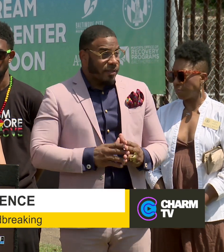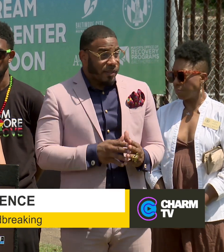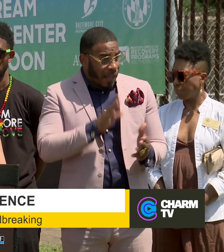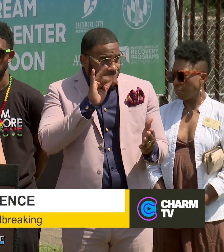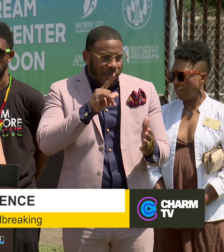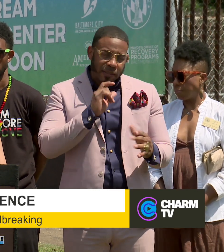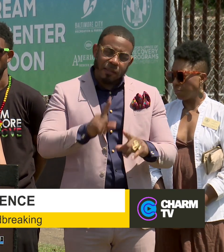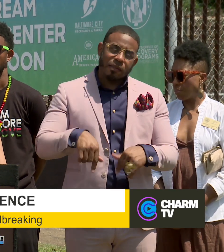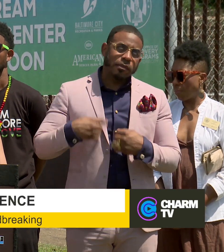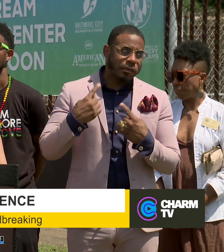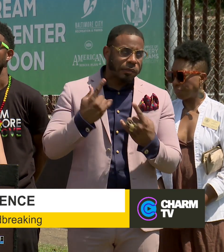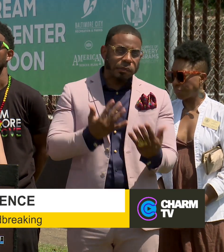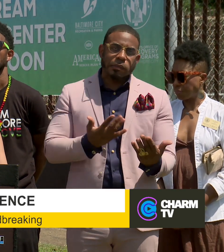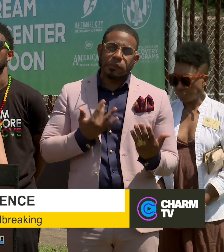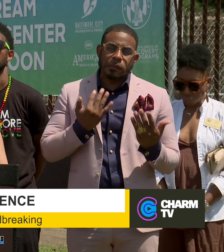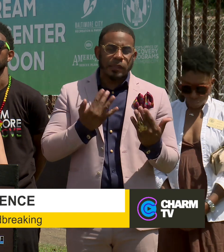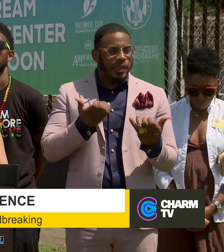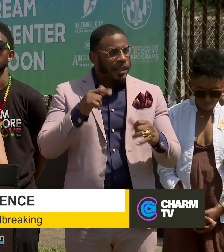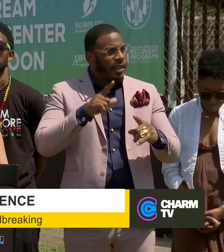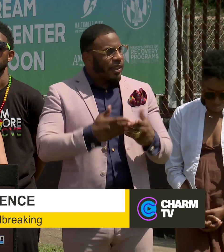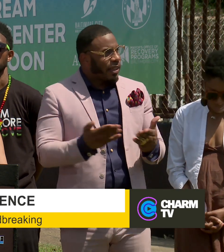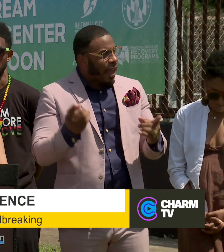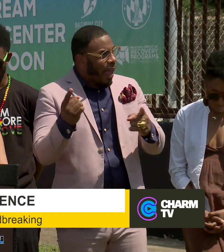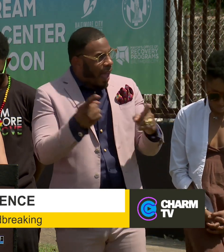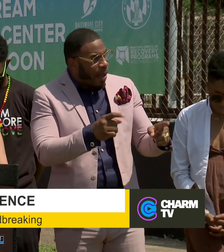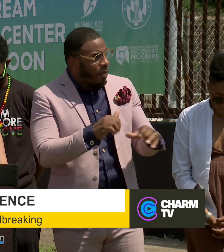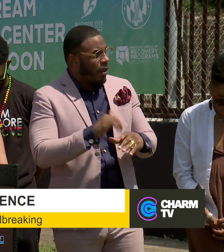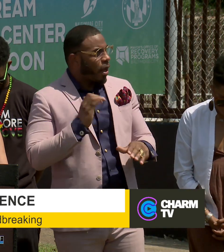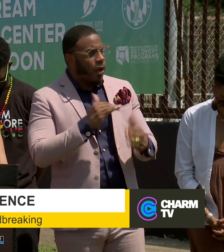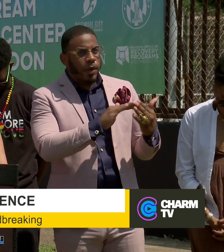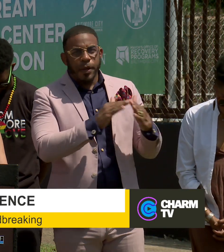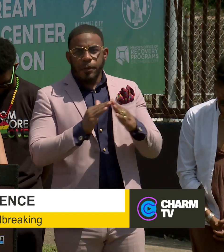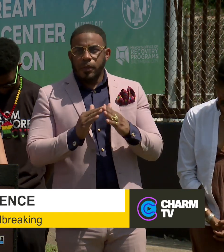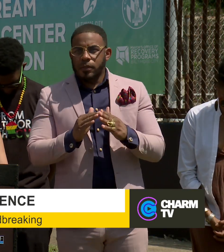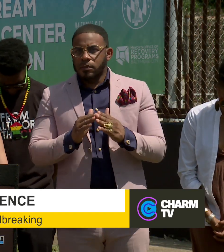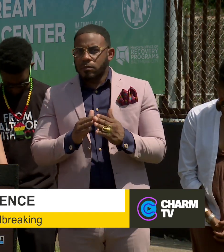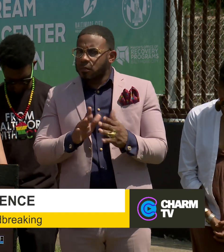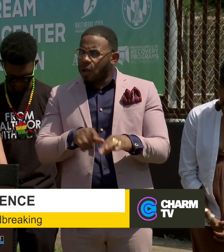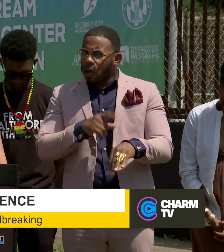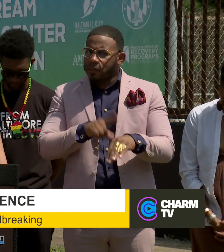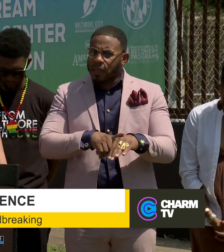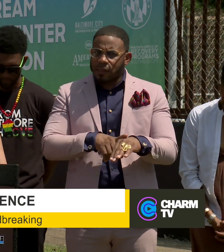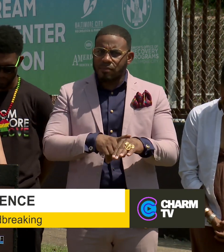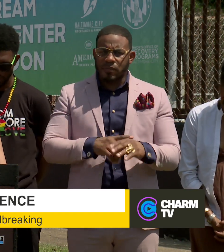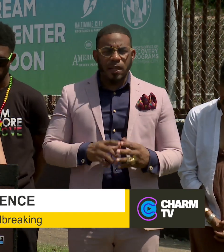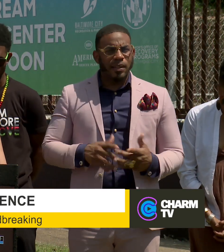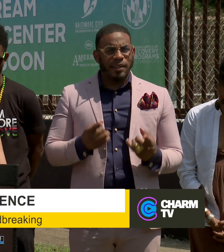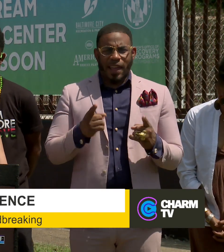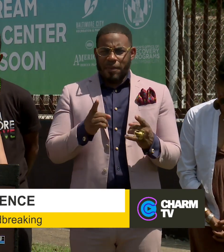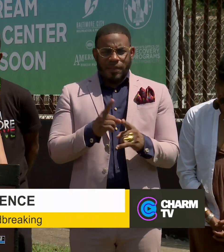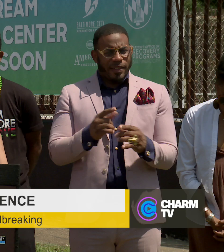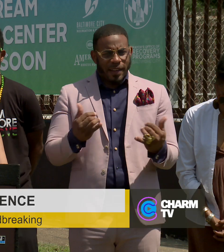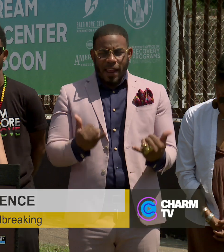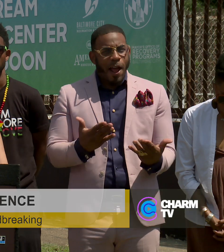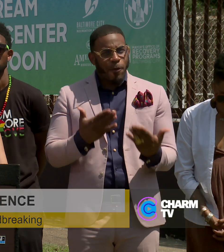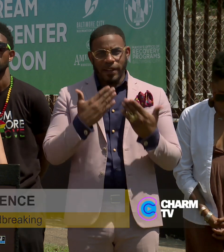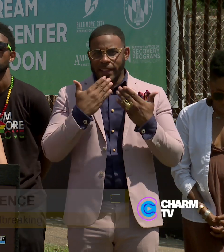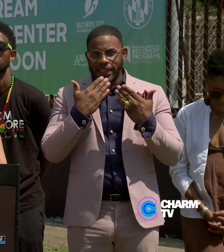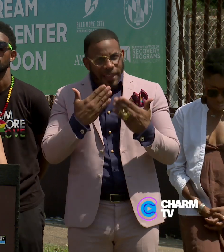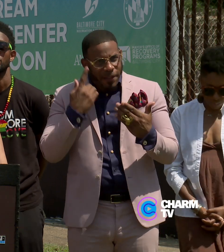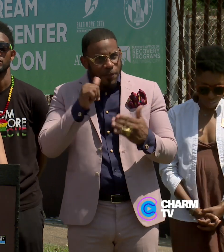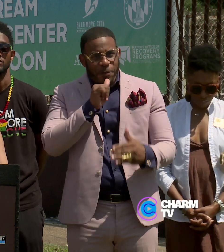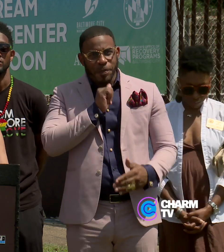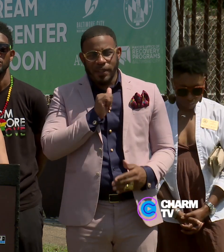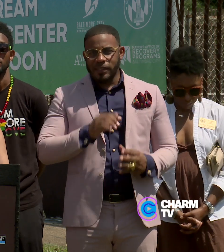know this is a long time coming, and a lot of the things that are happening in our neighborhood, it's a long time coming, and it's happening. So I want to thank you all for